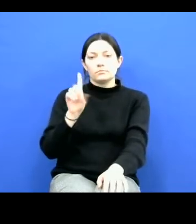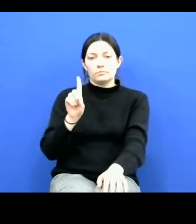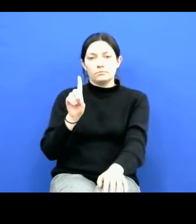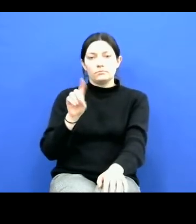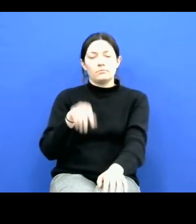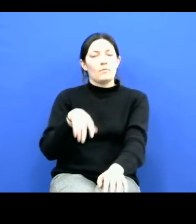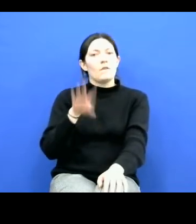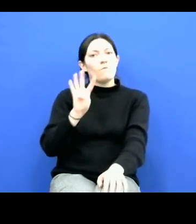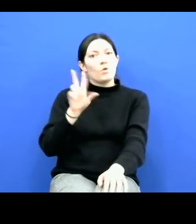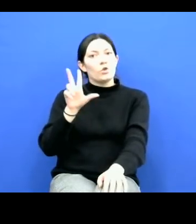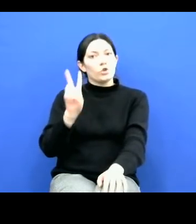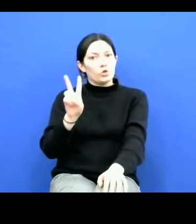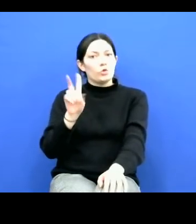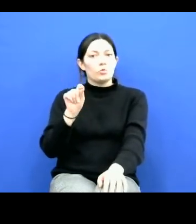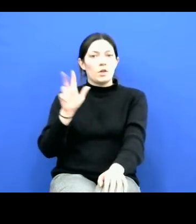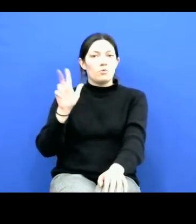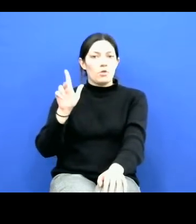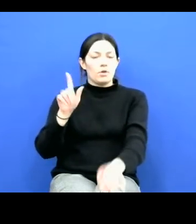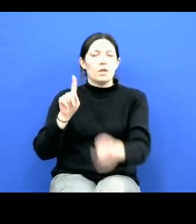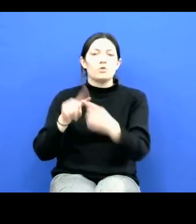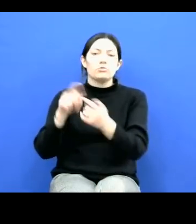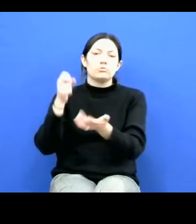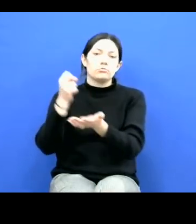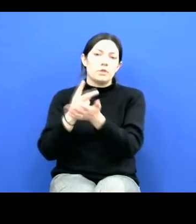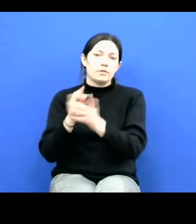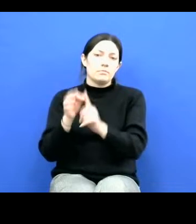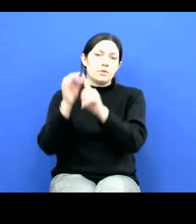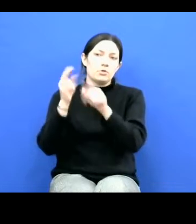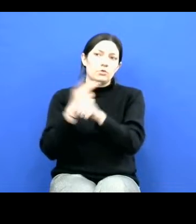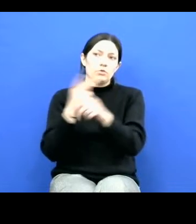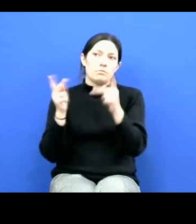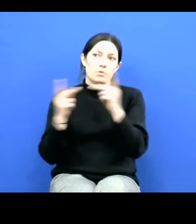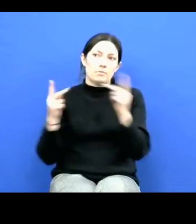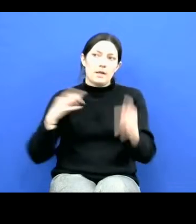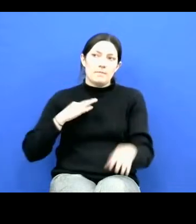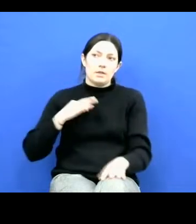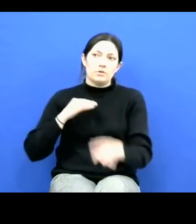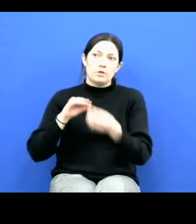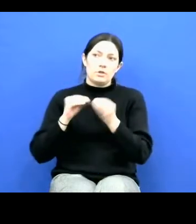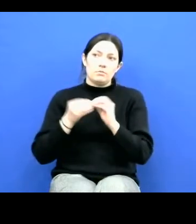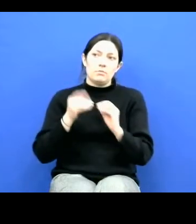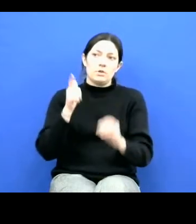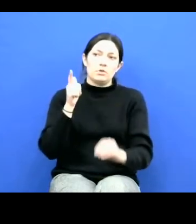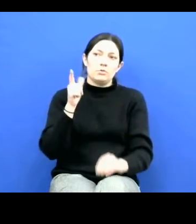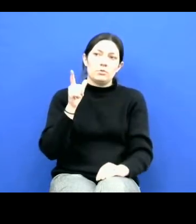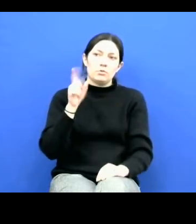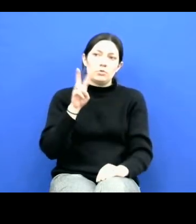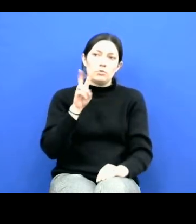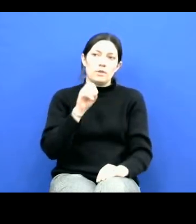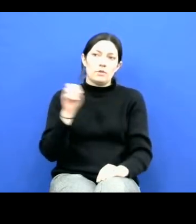26-432, 2023 to grant special use permit application number